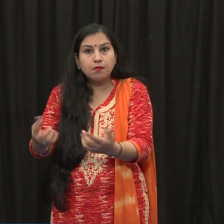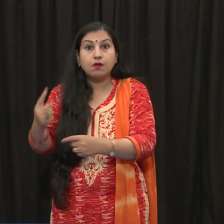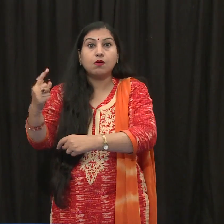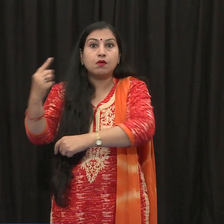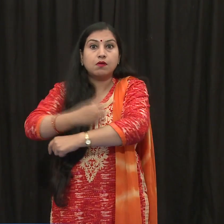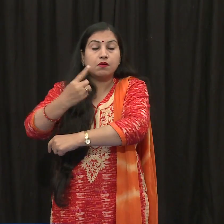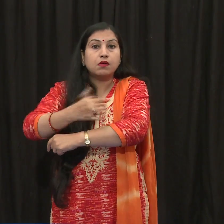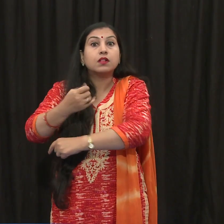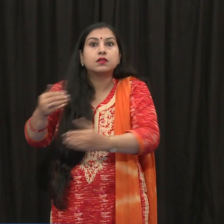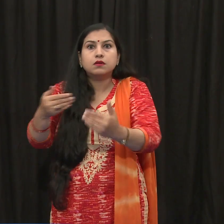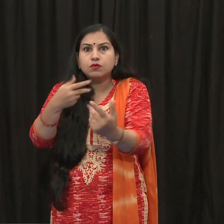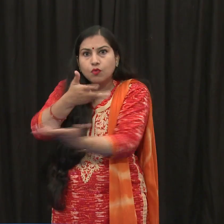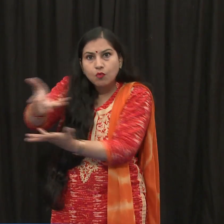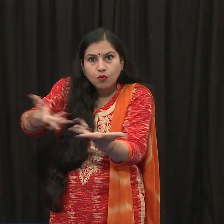166 days.